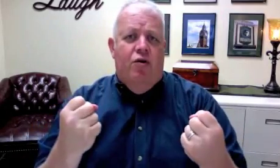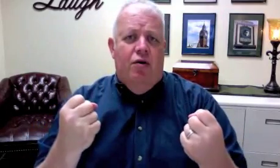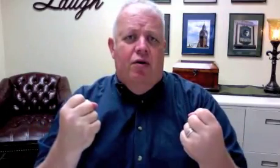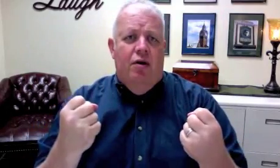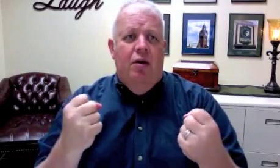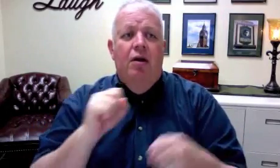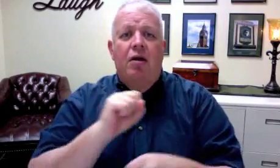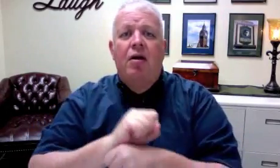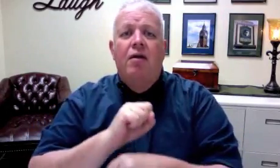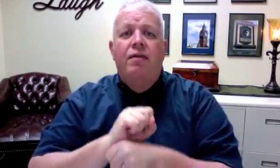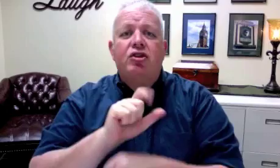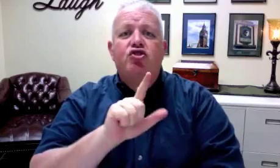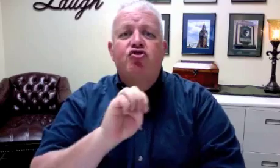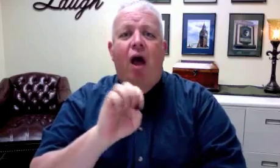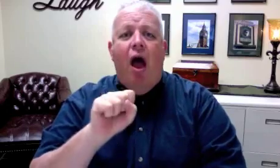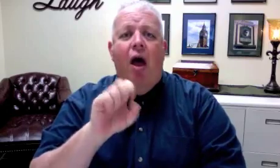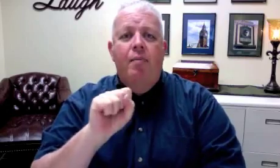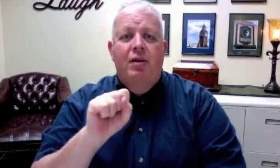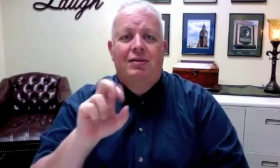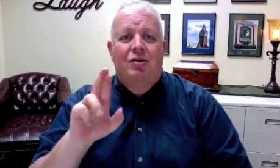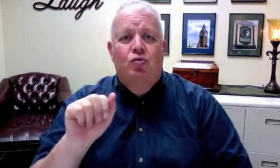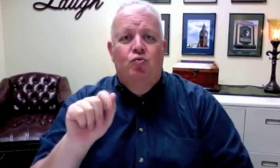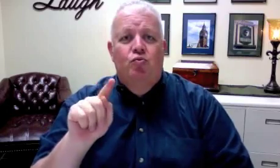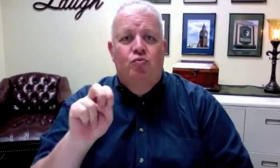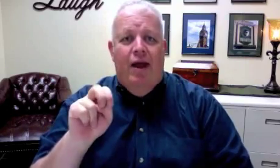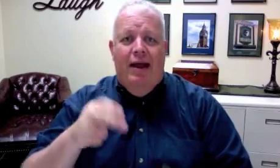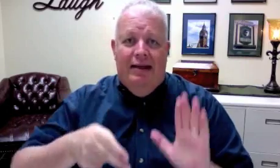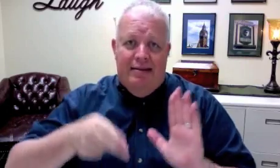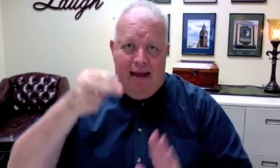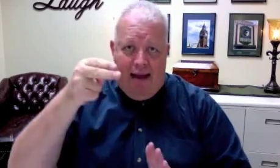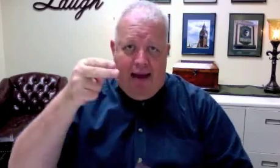high, and American families are struggling to get by.